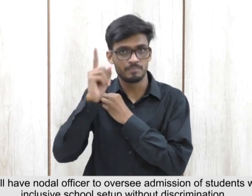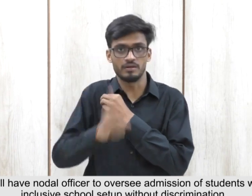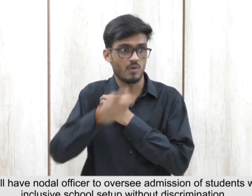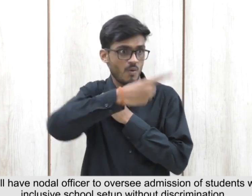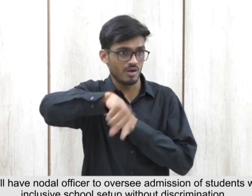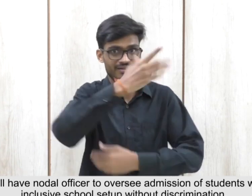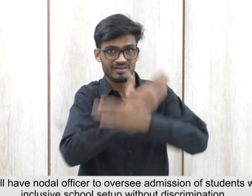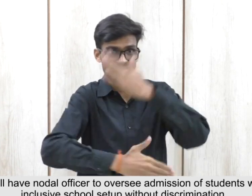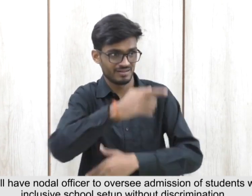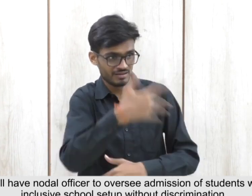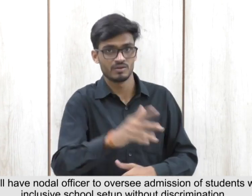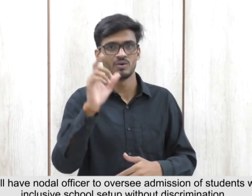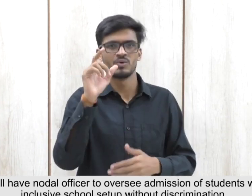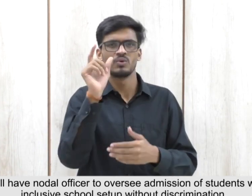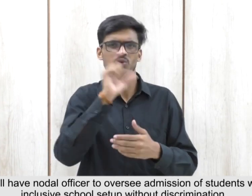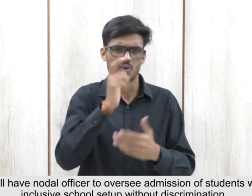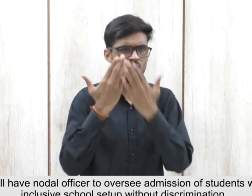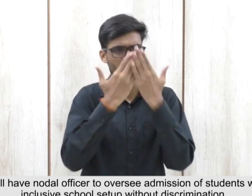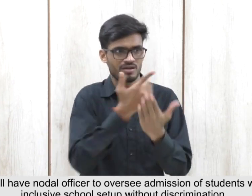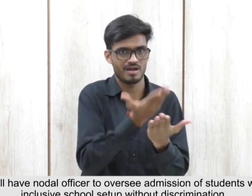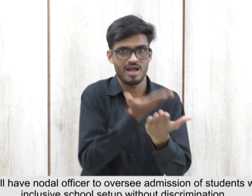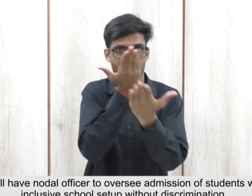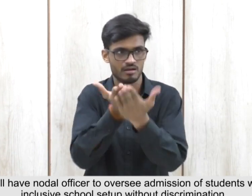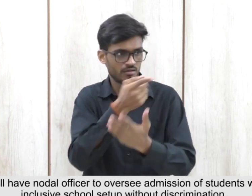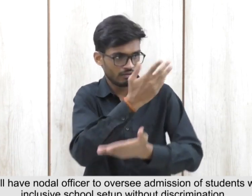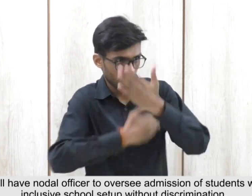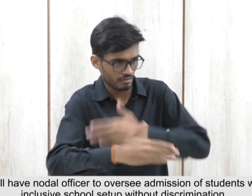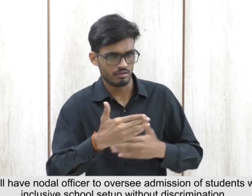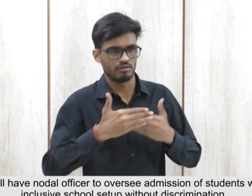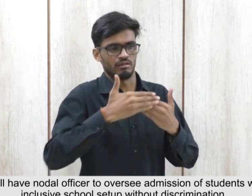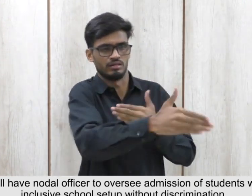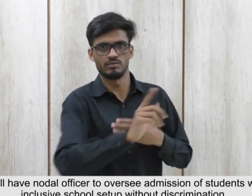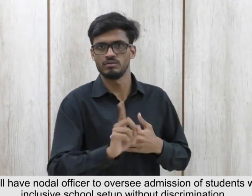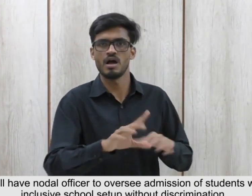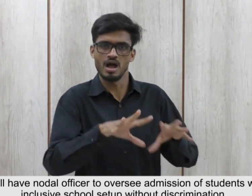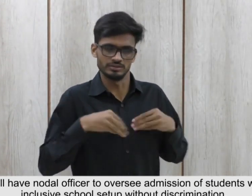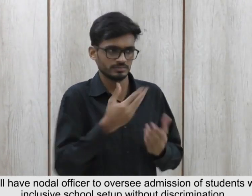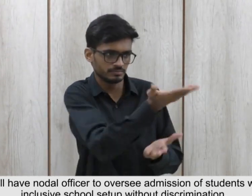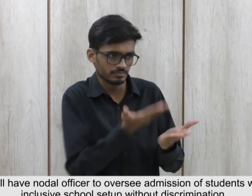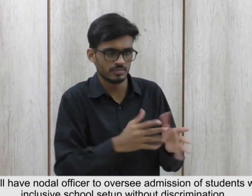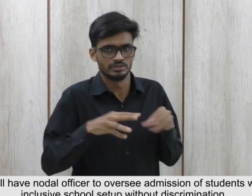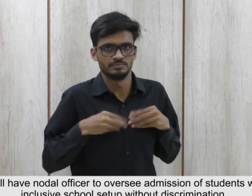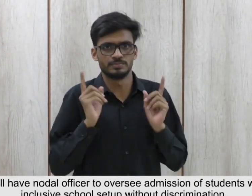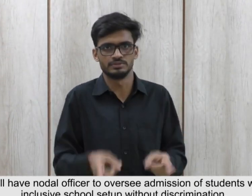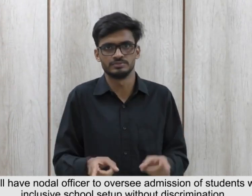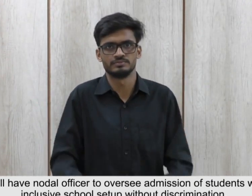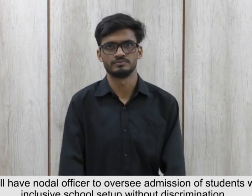oversee admission of students with disabilities in inclusive school setup without discrimination. Many children